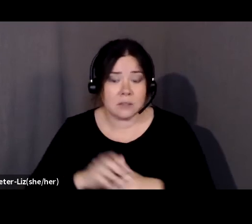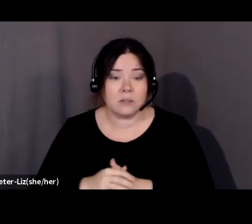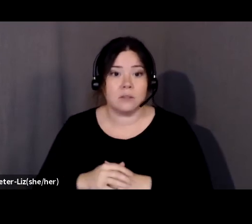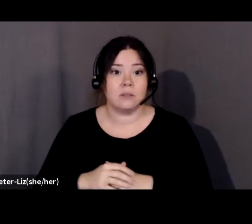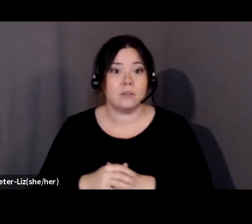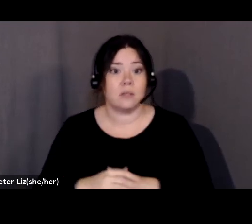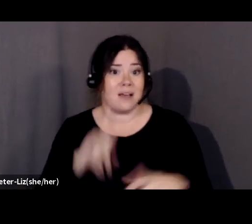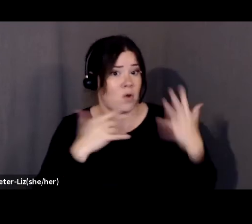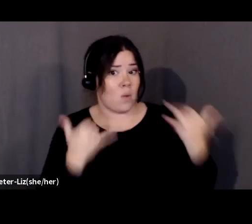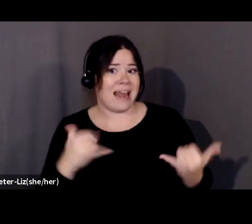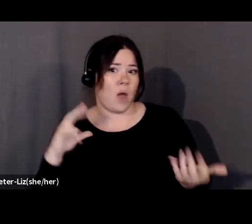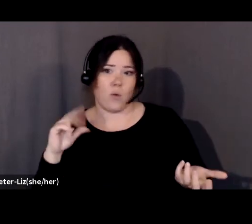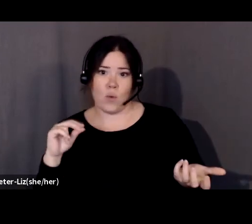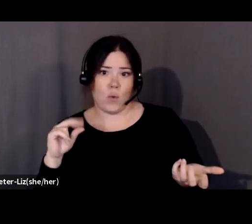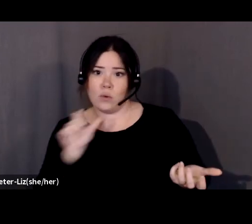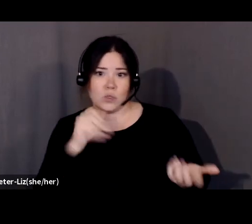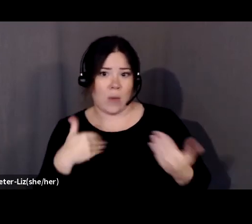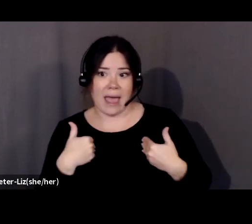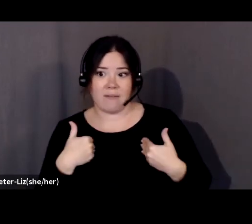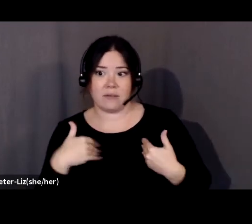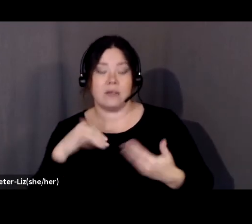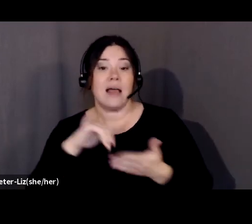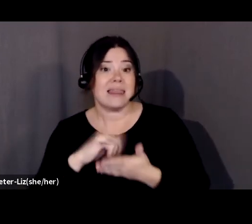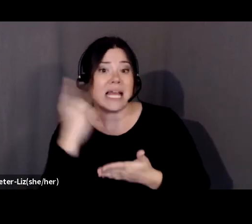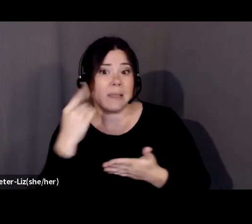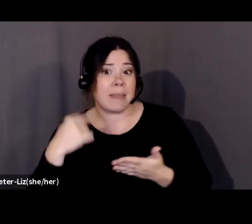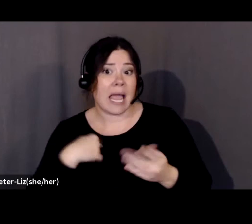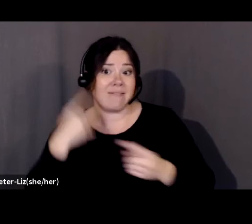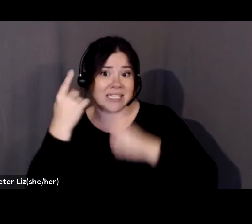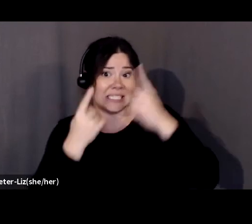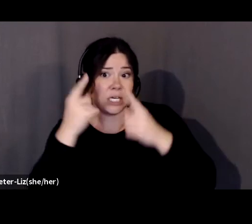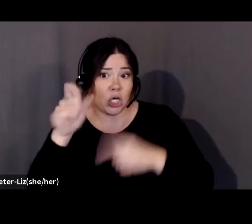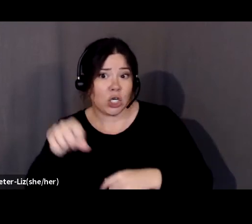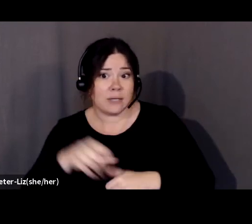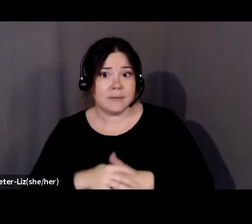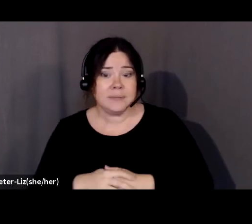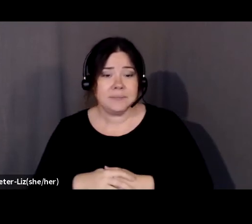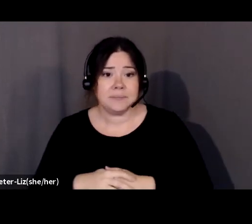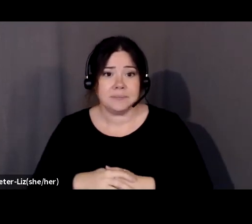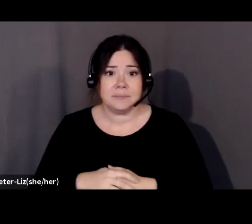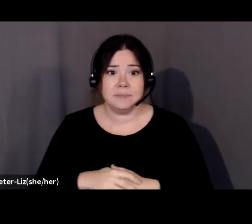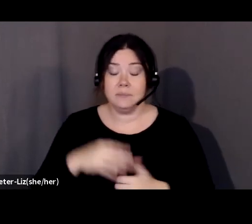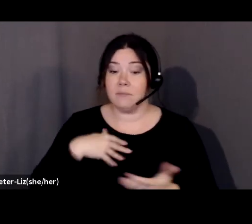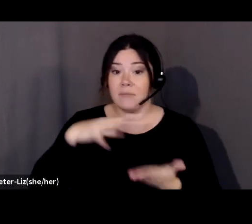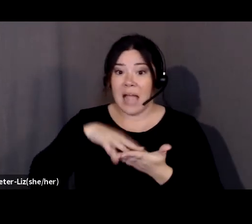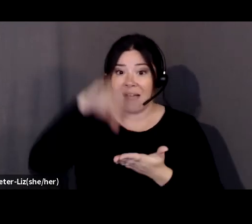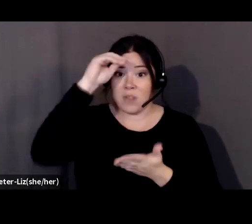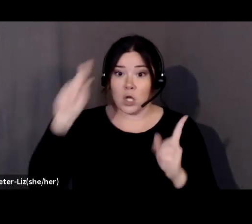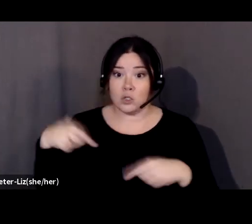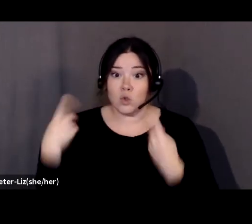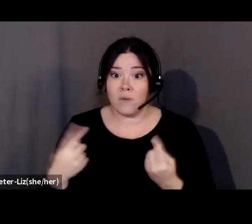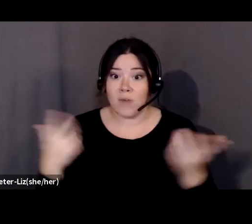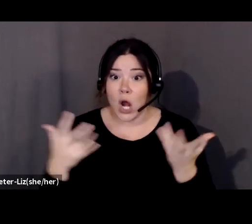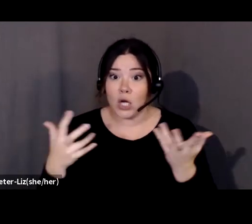Right now we do not, but that is something I have considered. What I found so far is that